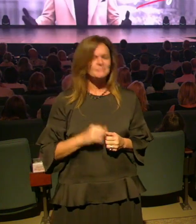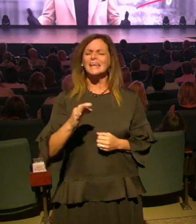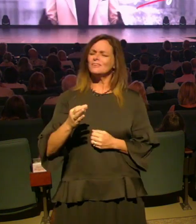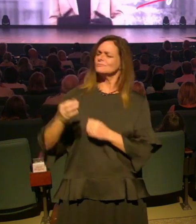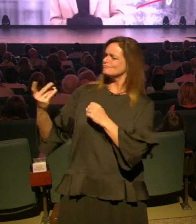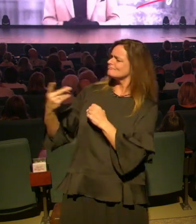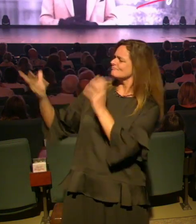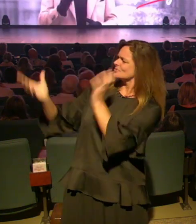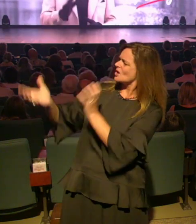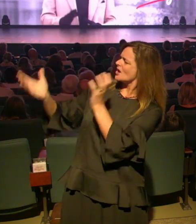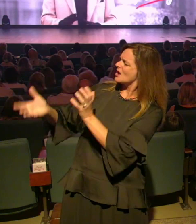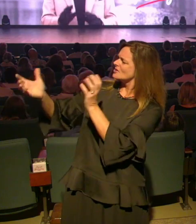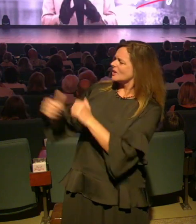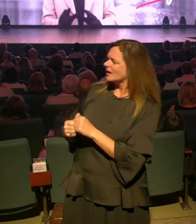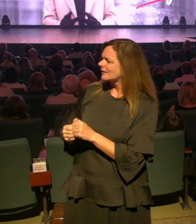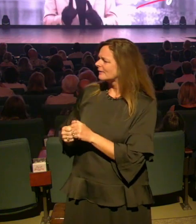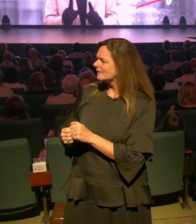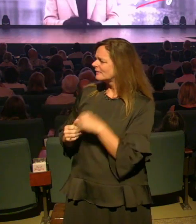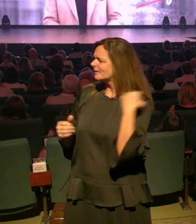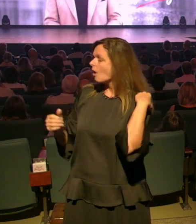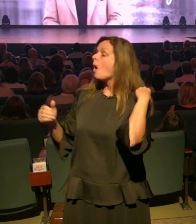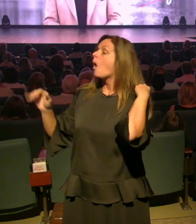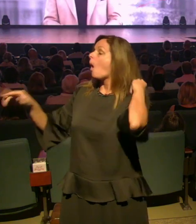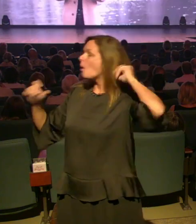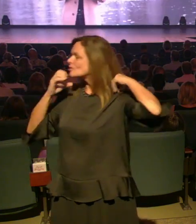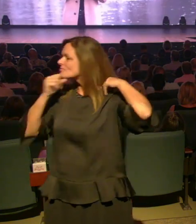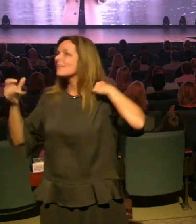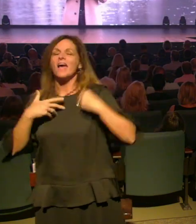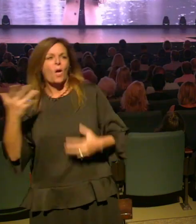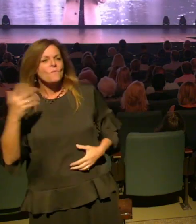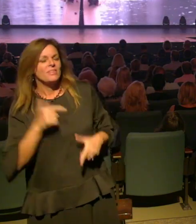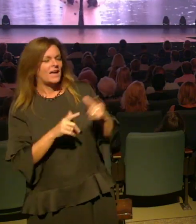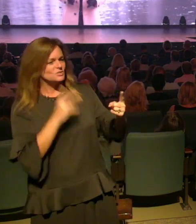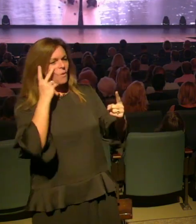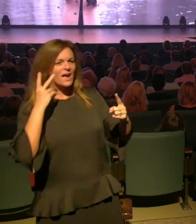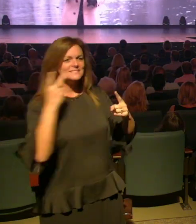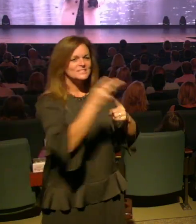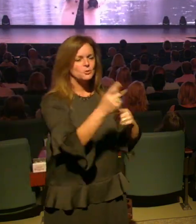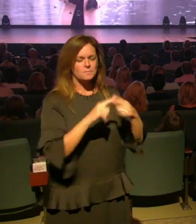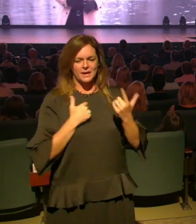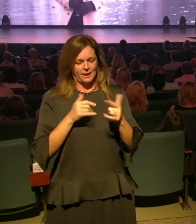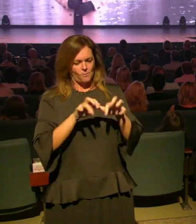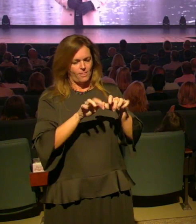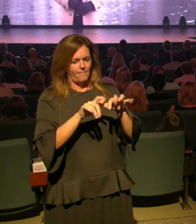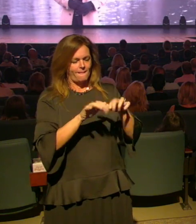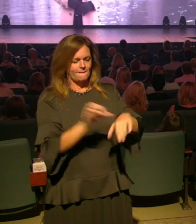down, searching online for months to surprise you, that gift says, I see you, I'm listening to